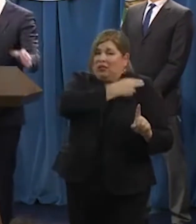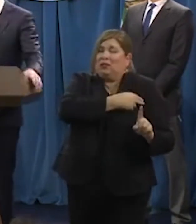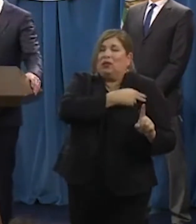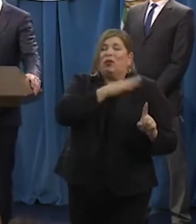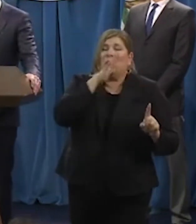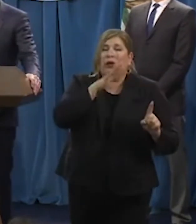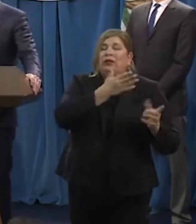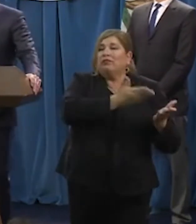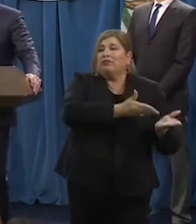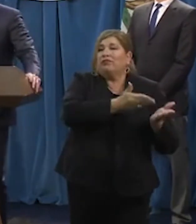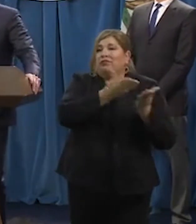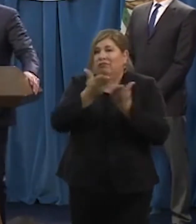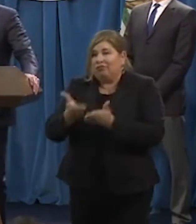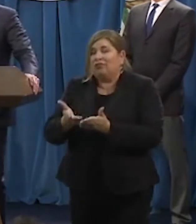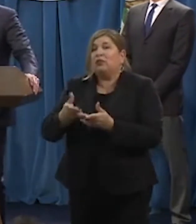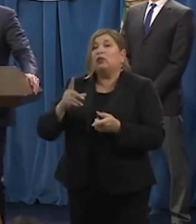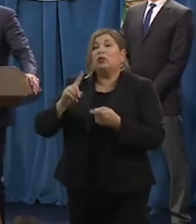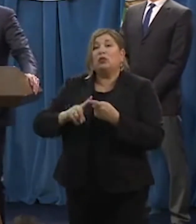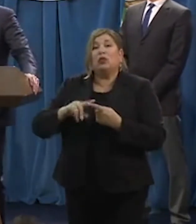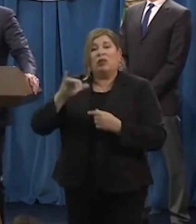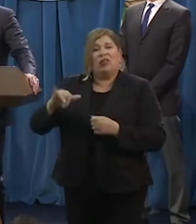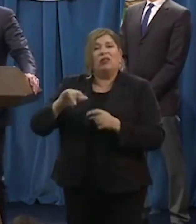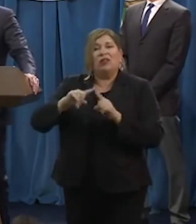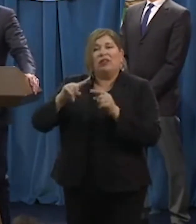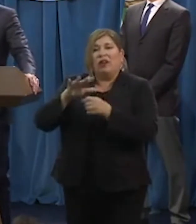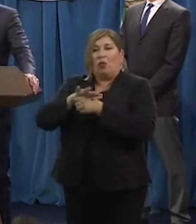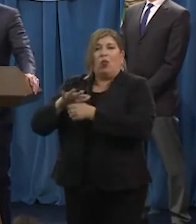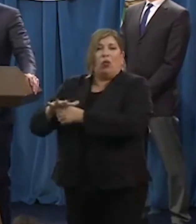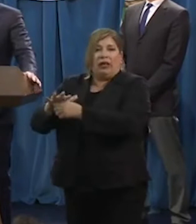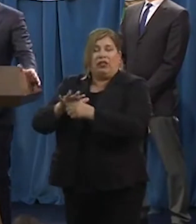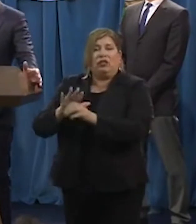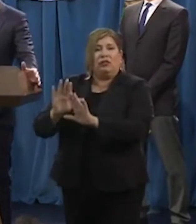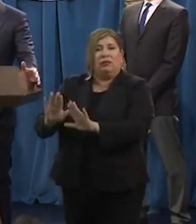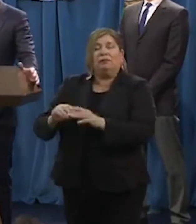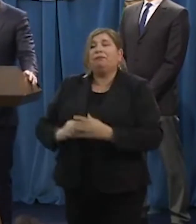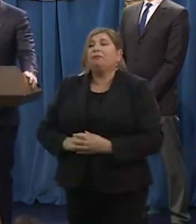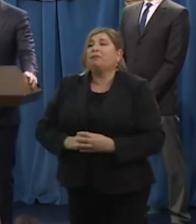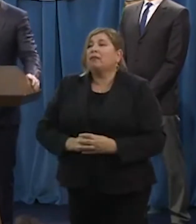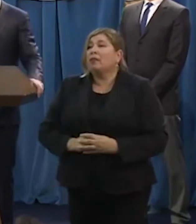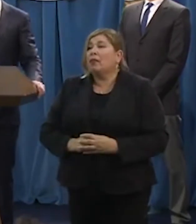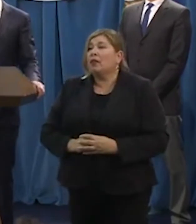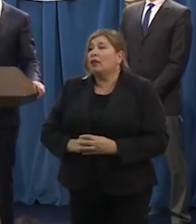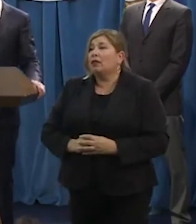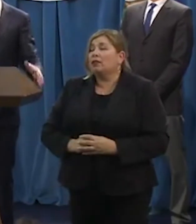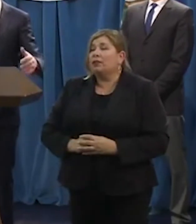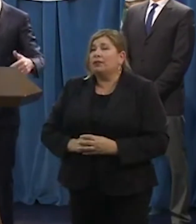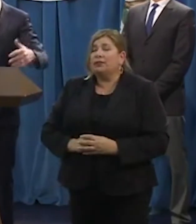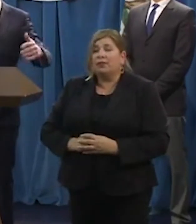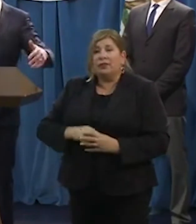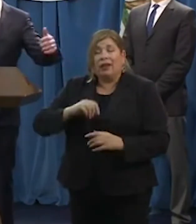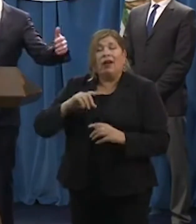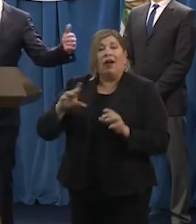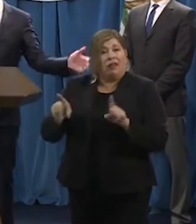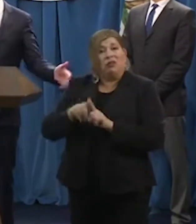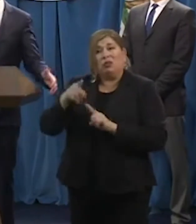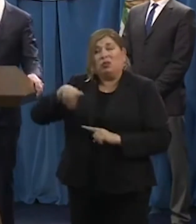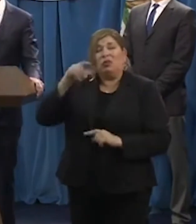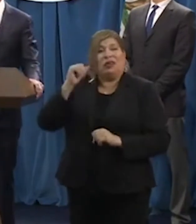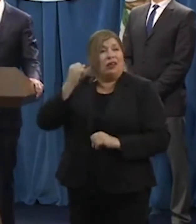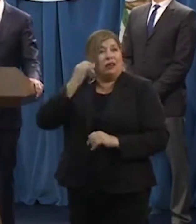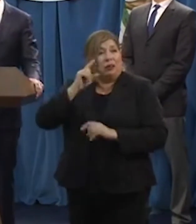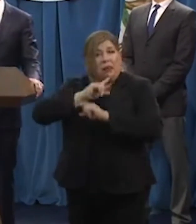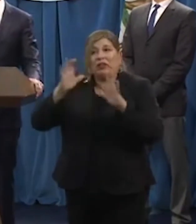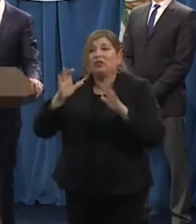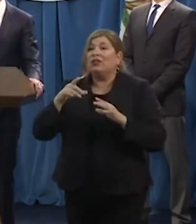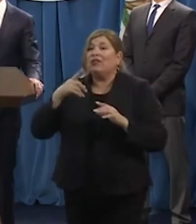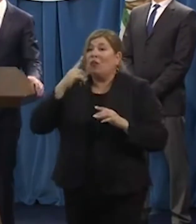be transported to these locations. As you can imagine, under our pandemic planning, we're also looking to secure